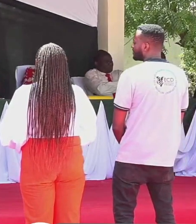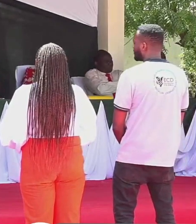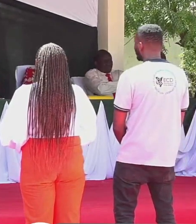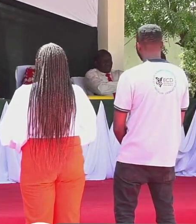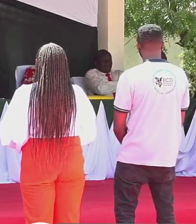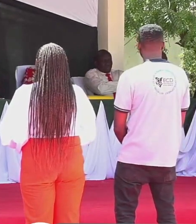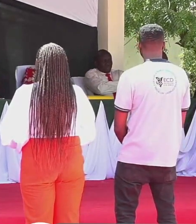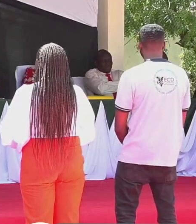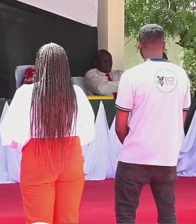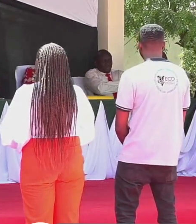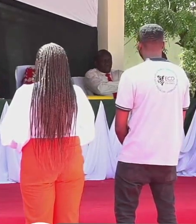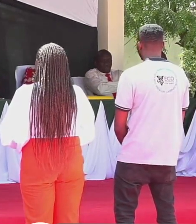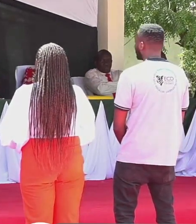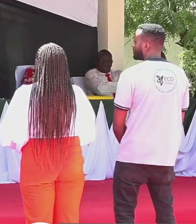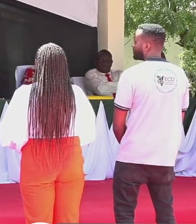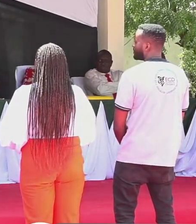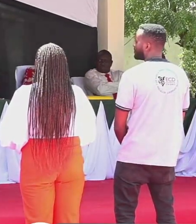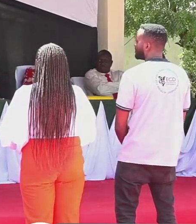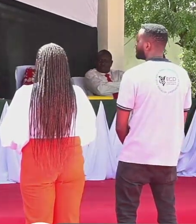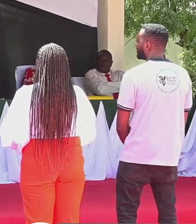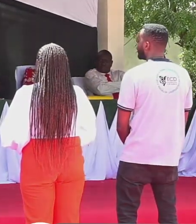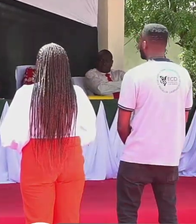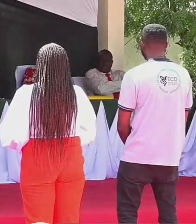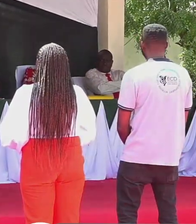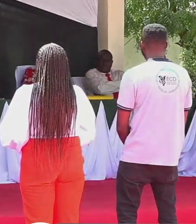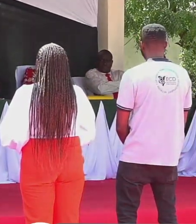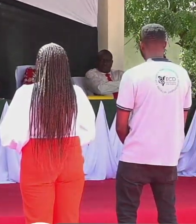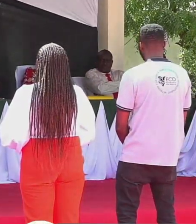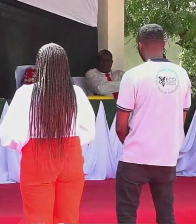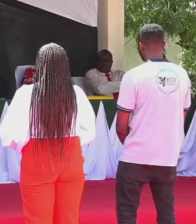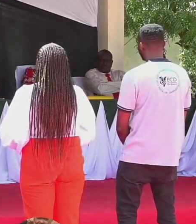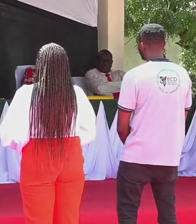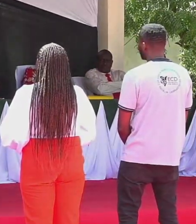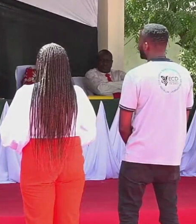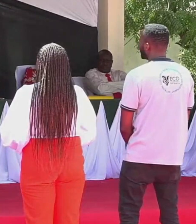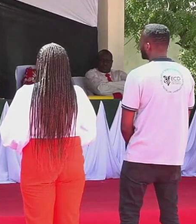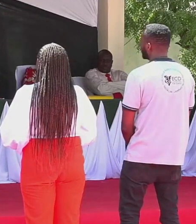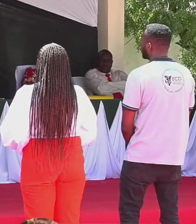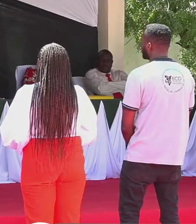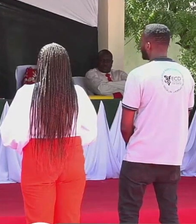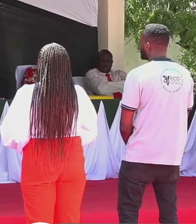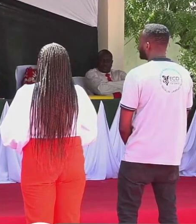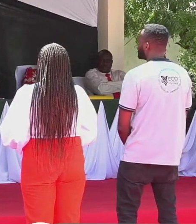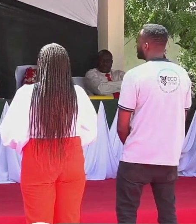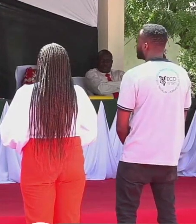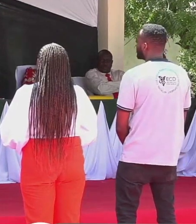our secretariat. Then we have Jane, who has been with us from